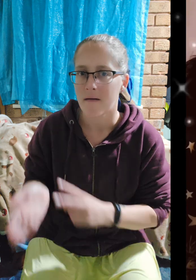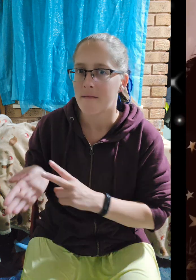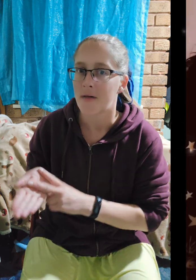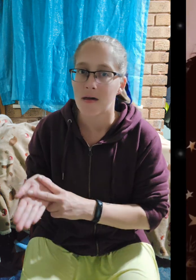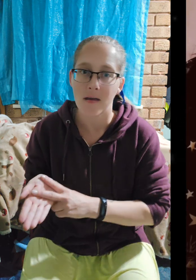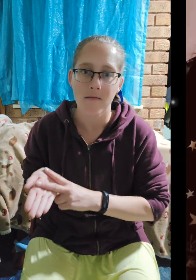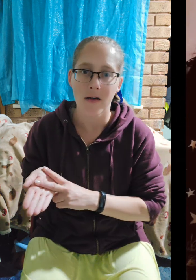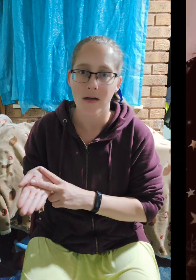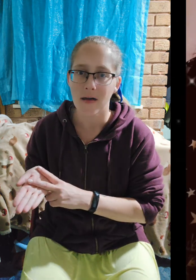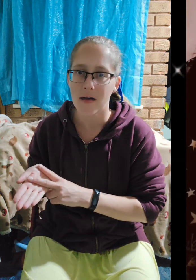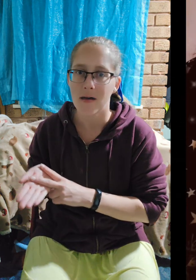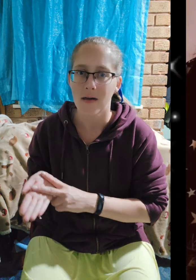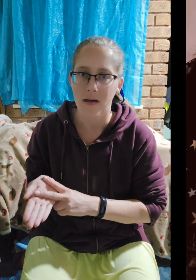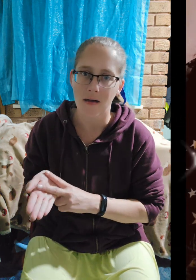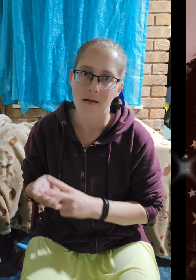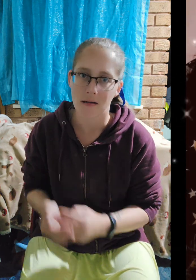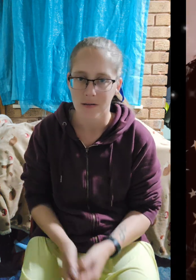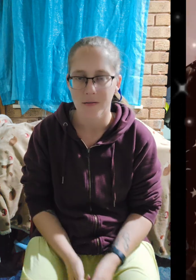Valerie.